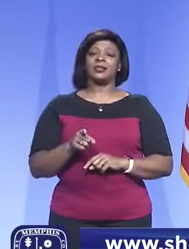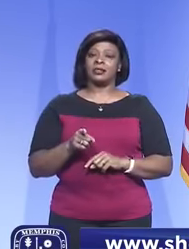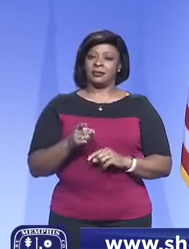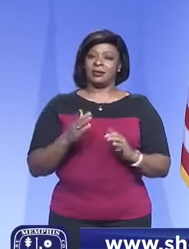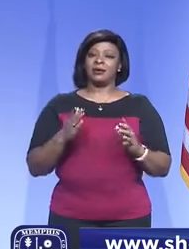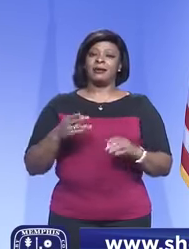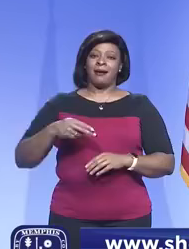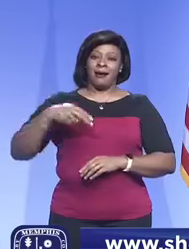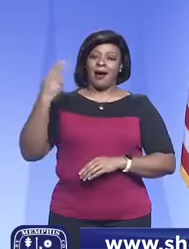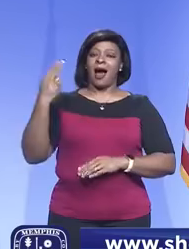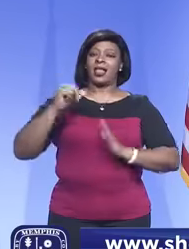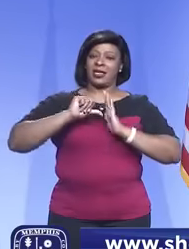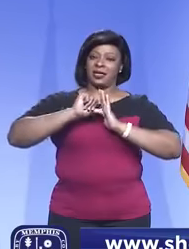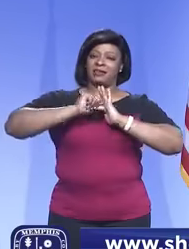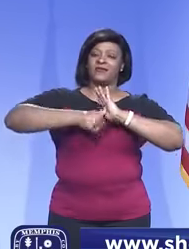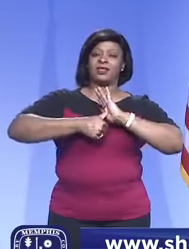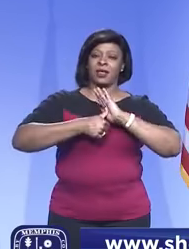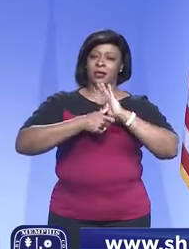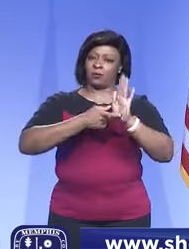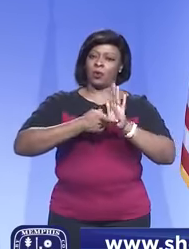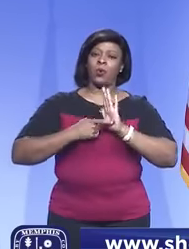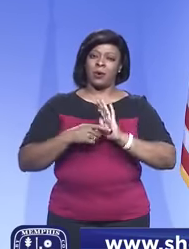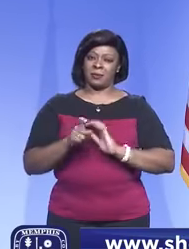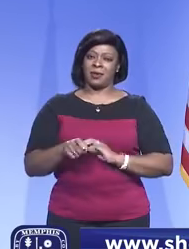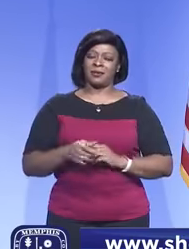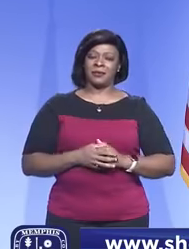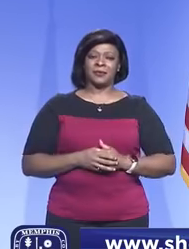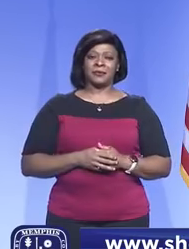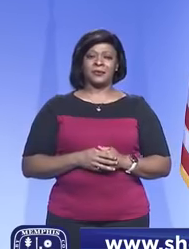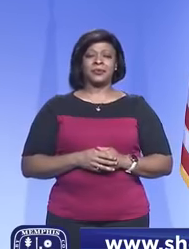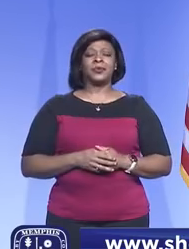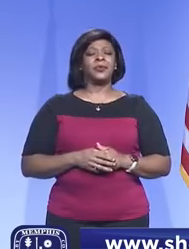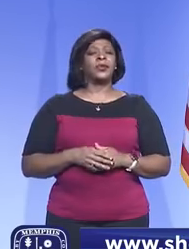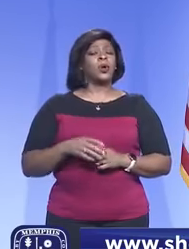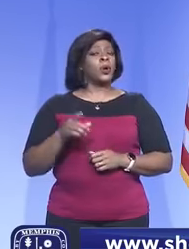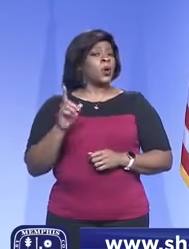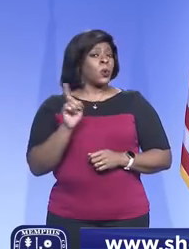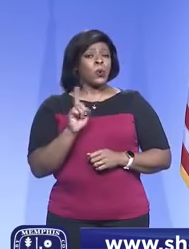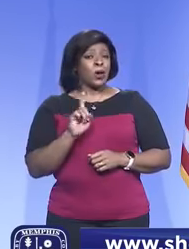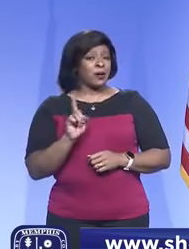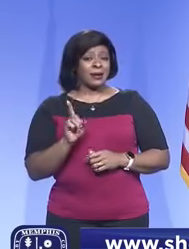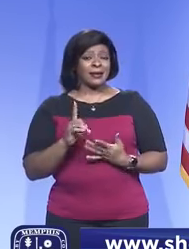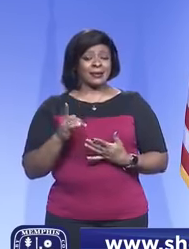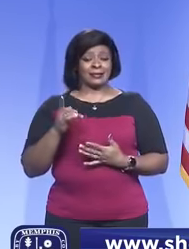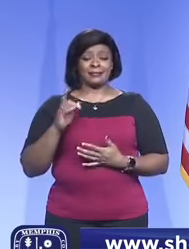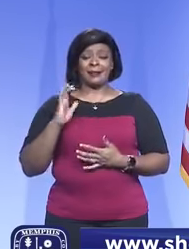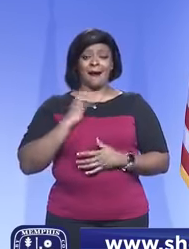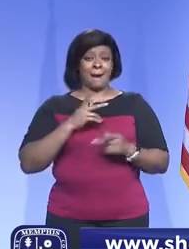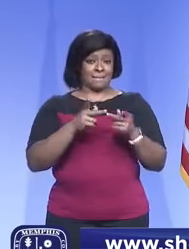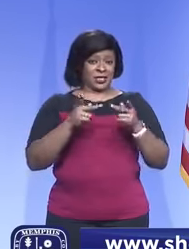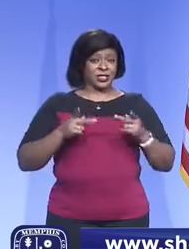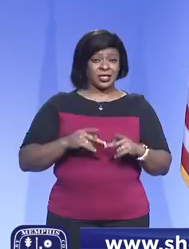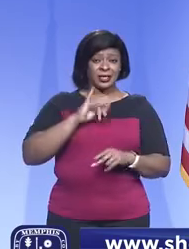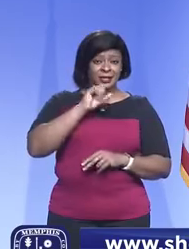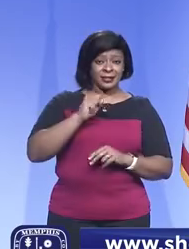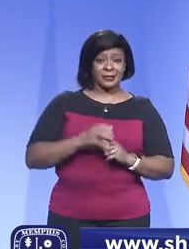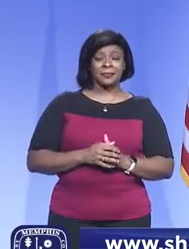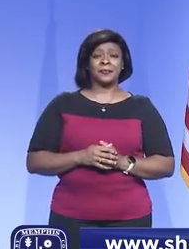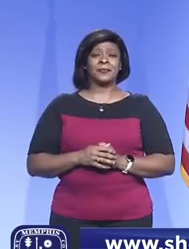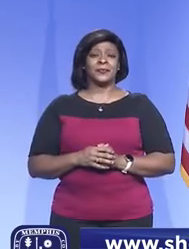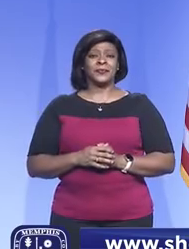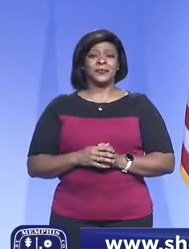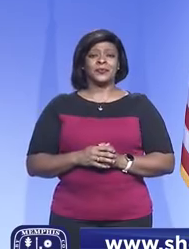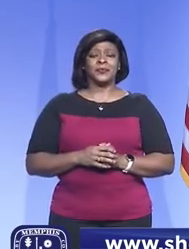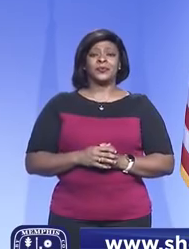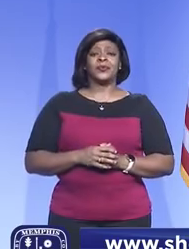highly emphasized, to the point where our position would be,